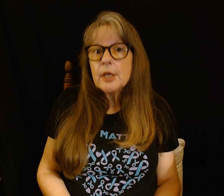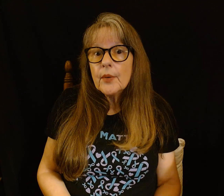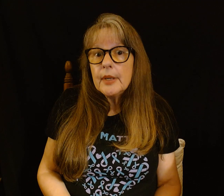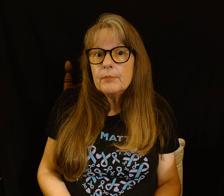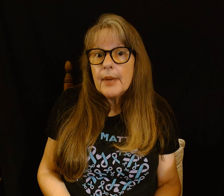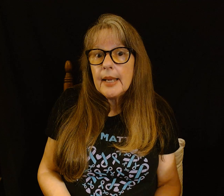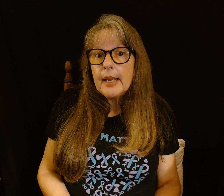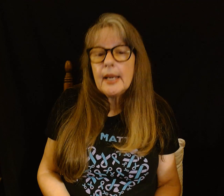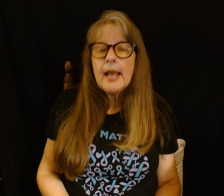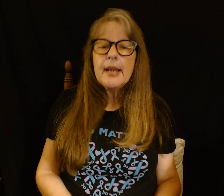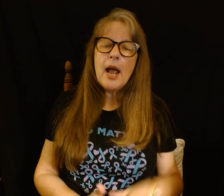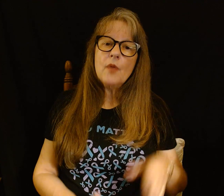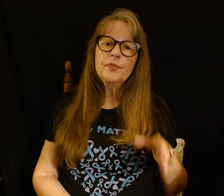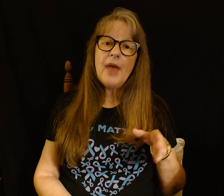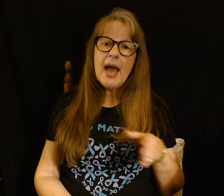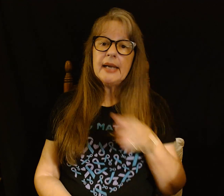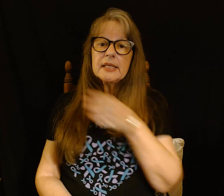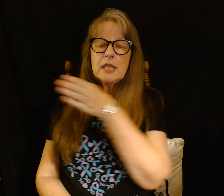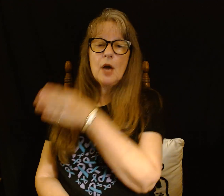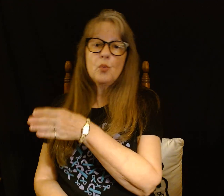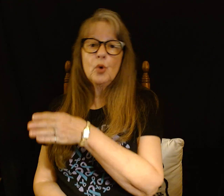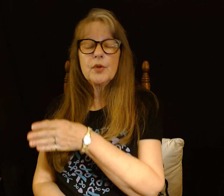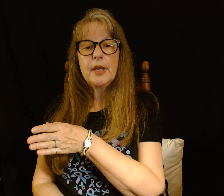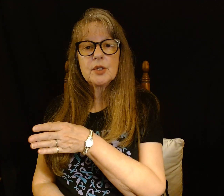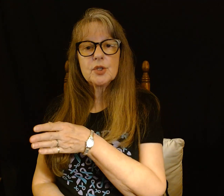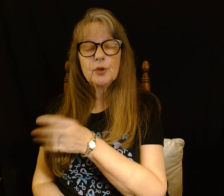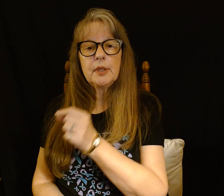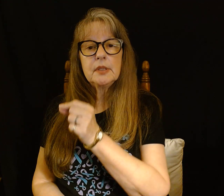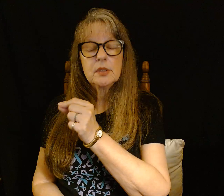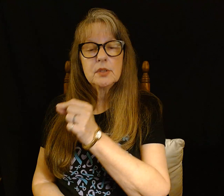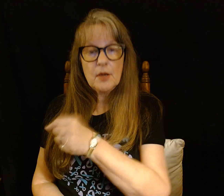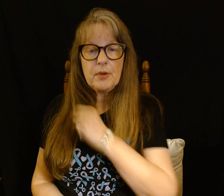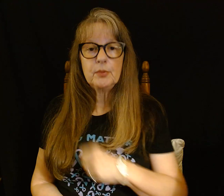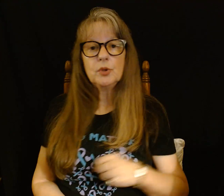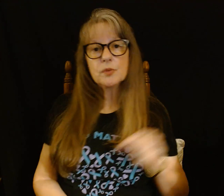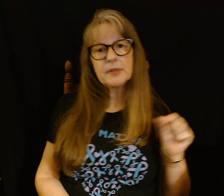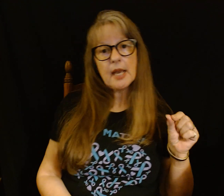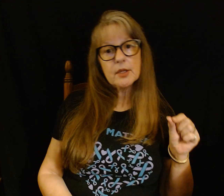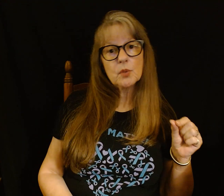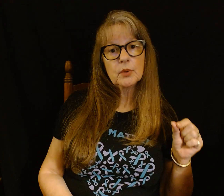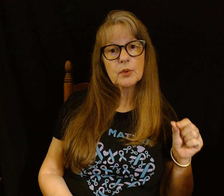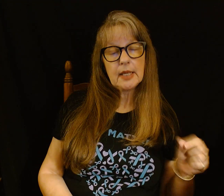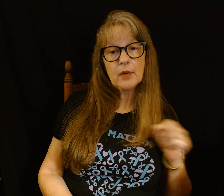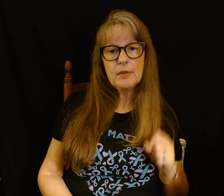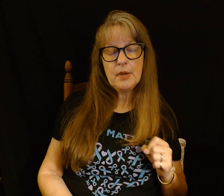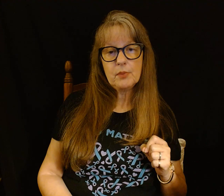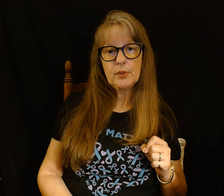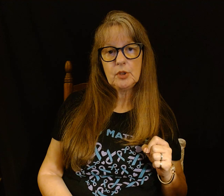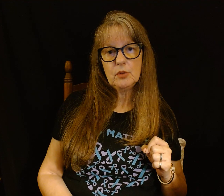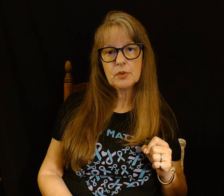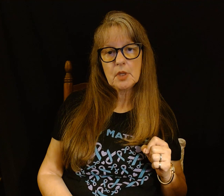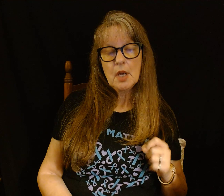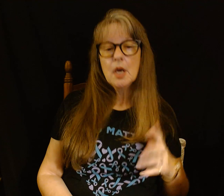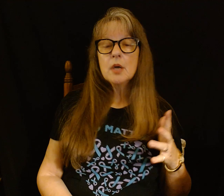searing pain? Now, that is not a word that necessarily deaf people use, but that is a word that hearing people would use.